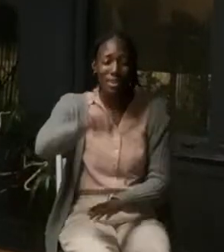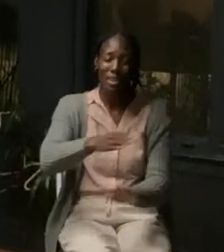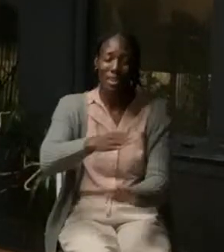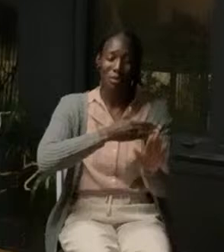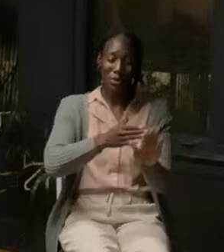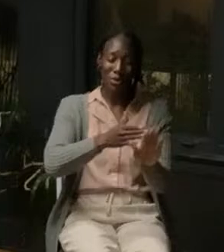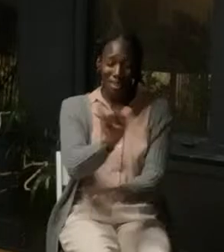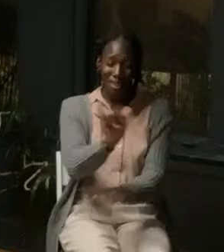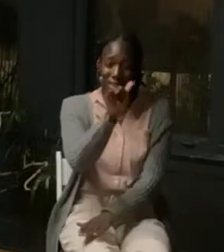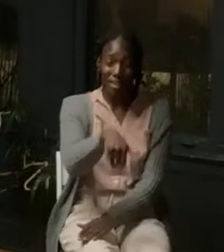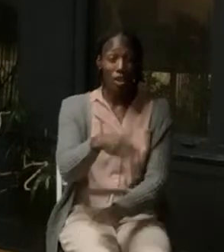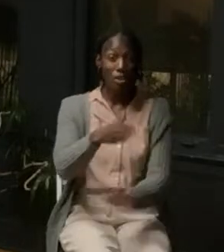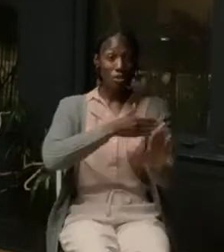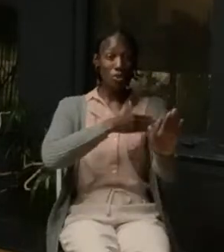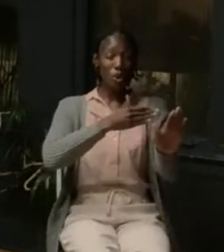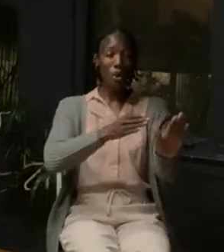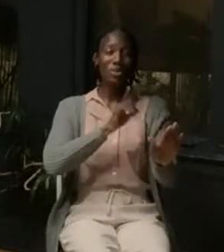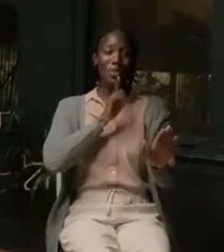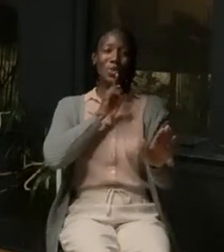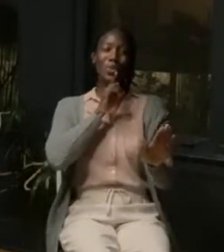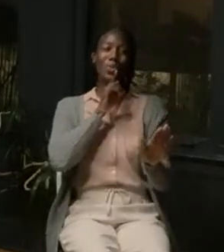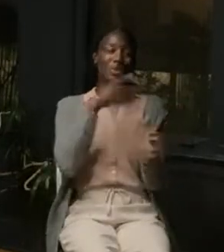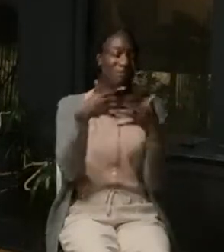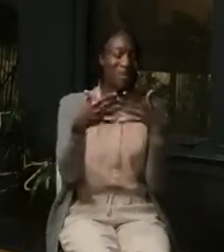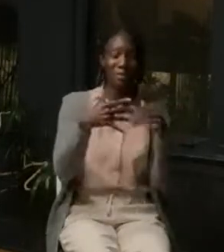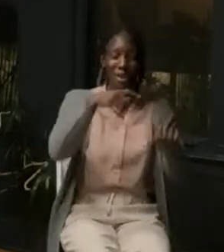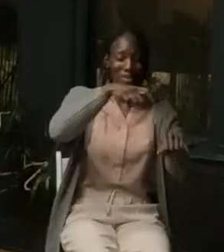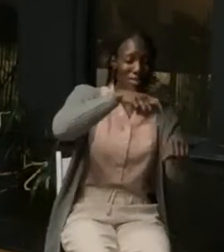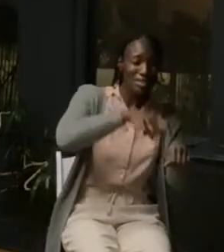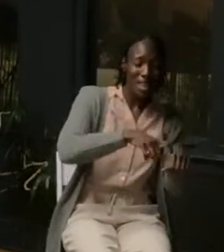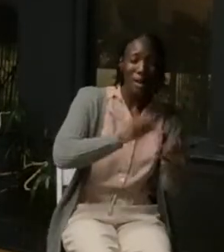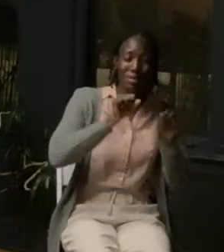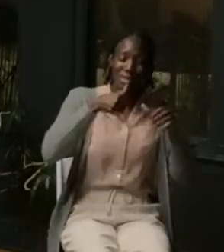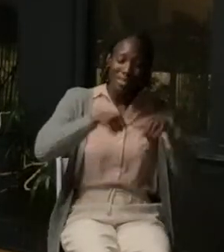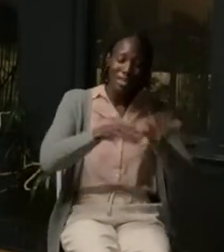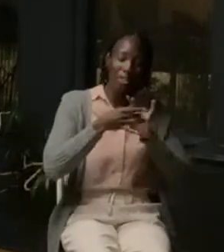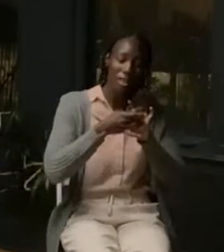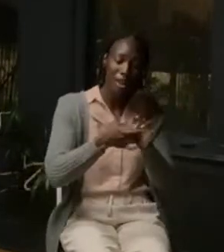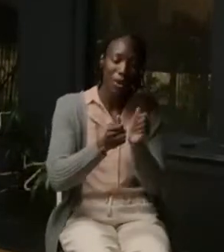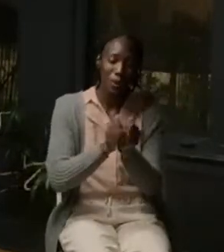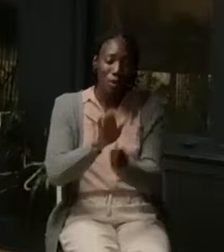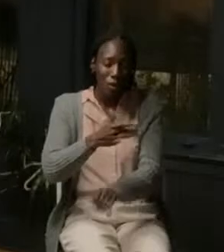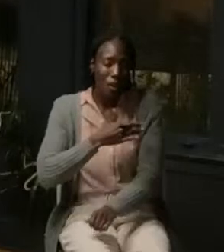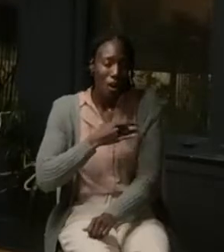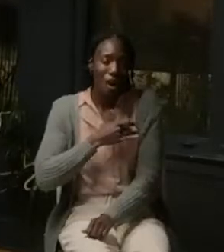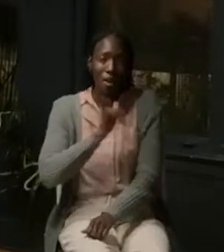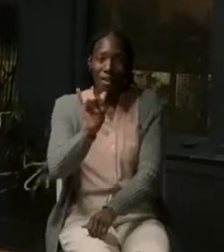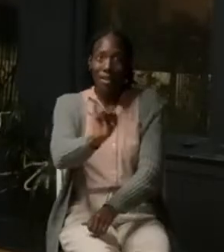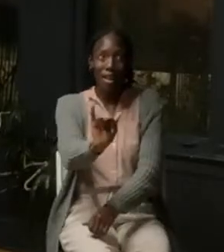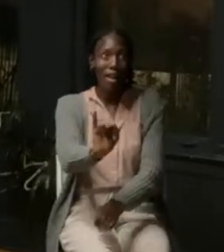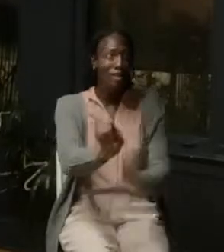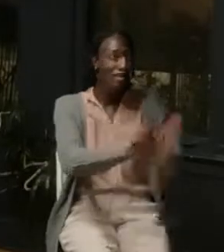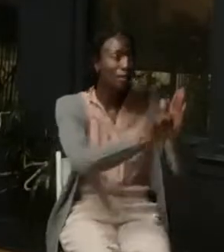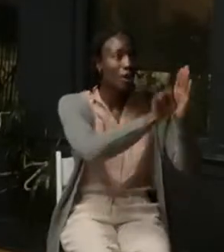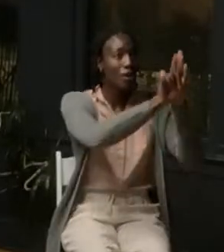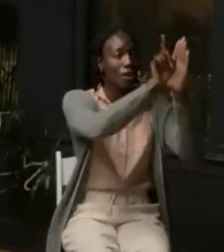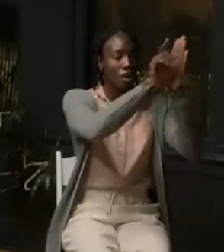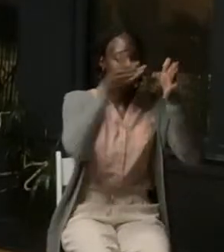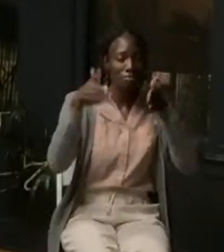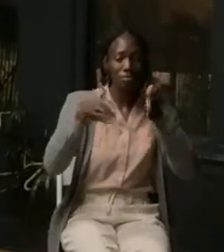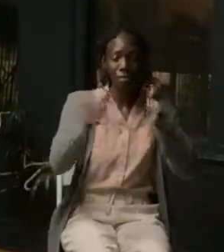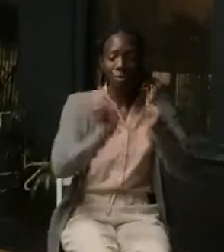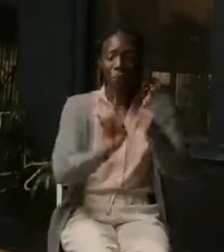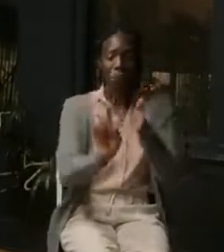like that. Songs that reach through time, pull your heart down like fire alarms, run through the hallways of